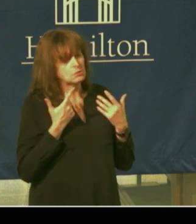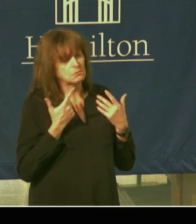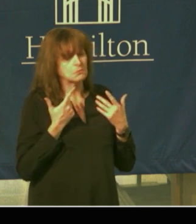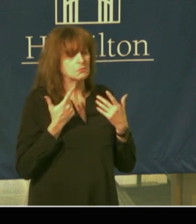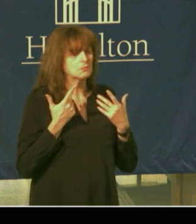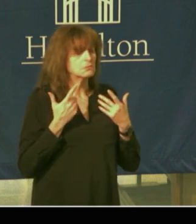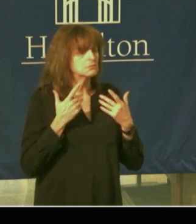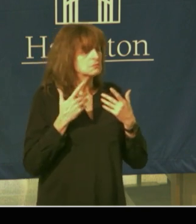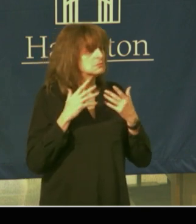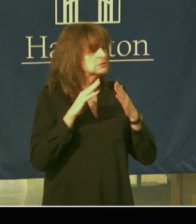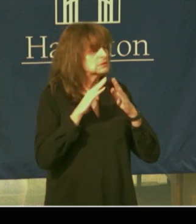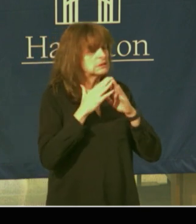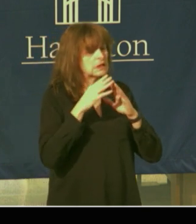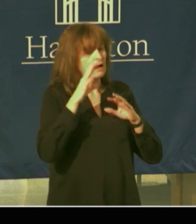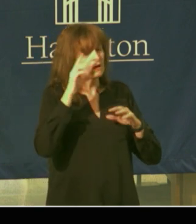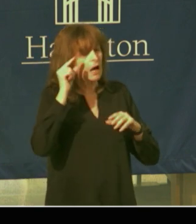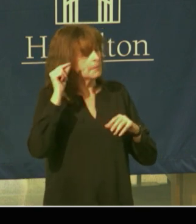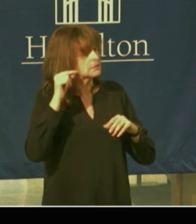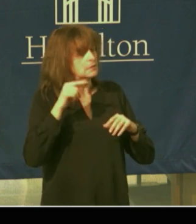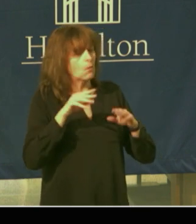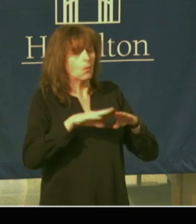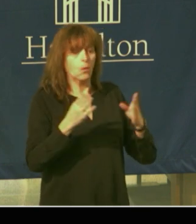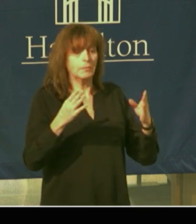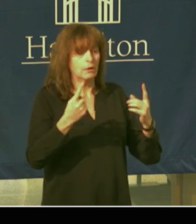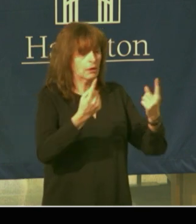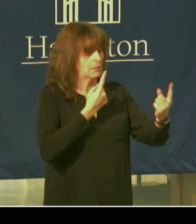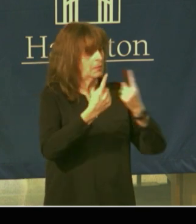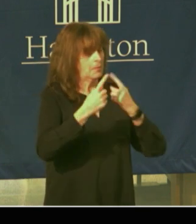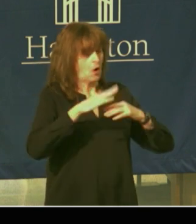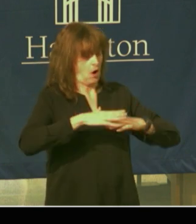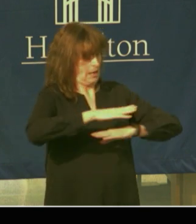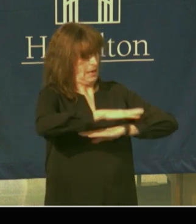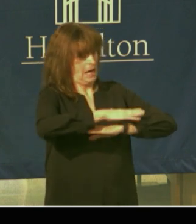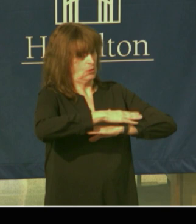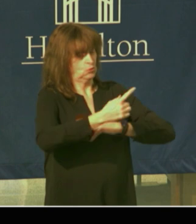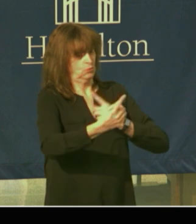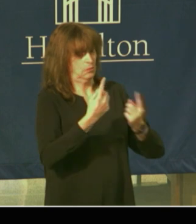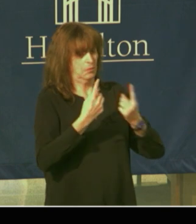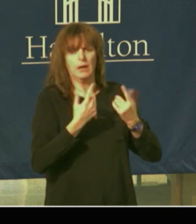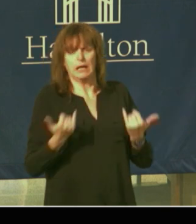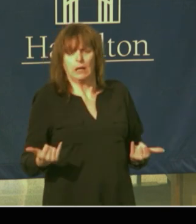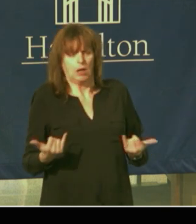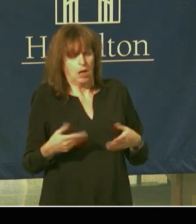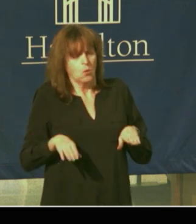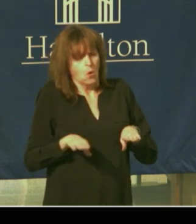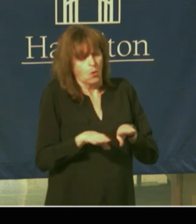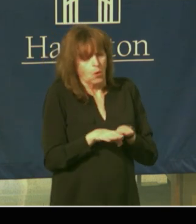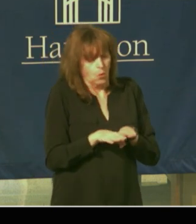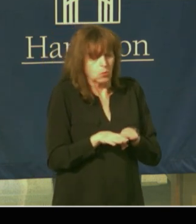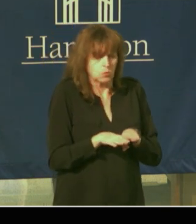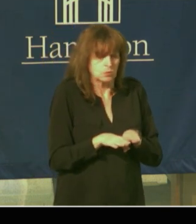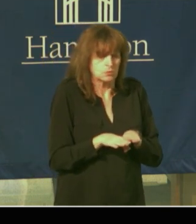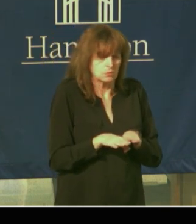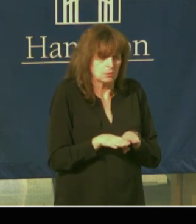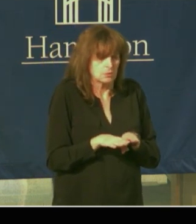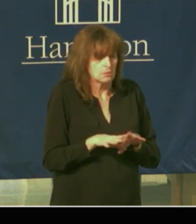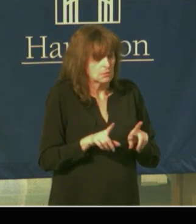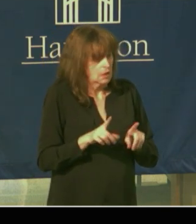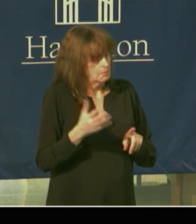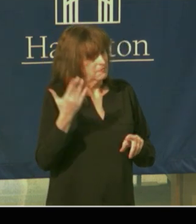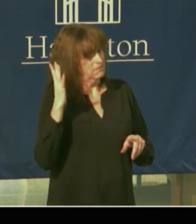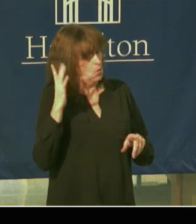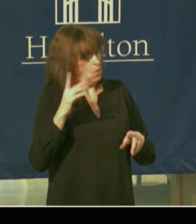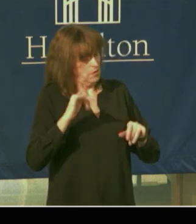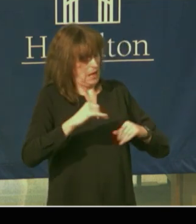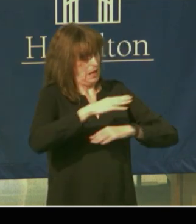where you have a lot of people that are coming through, cleaning those surfaces on a regular basis. Maybe it's not after every client, but on a regular basis.